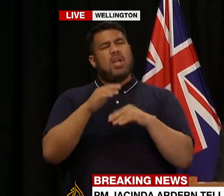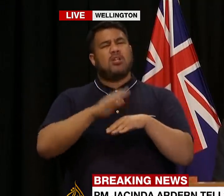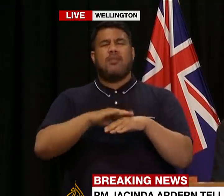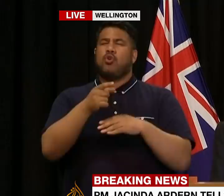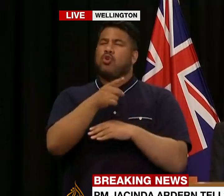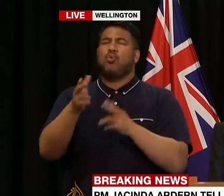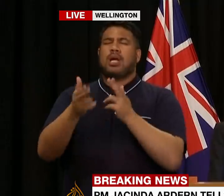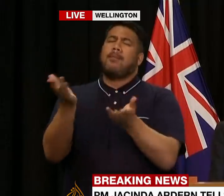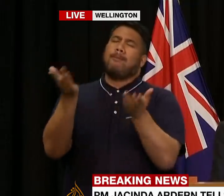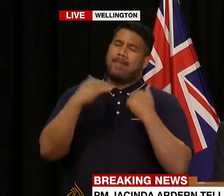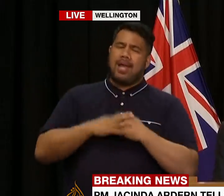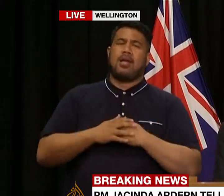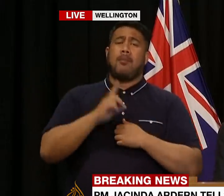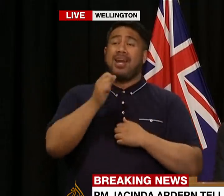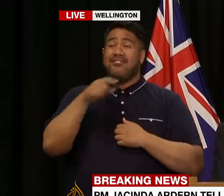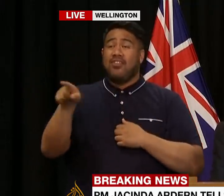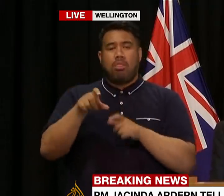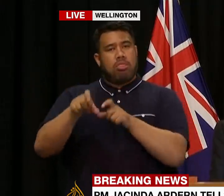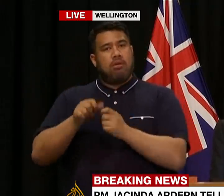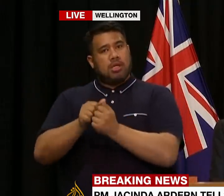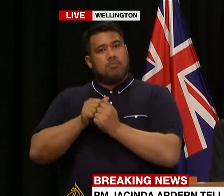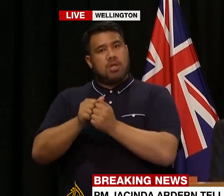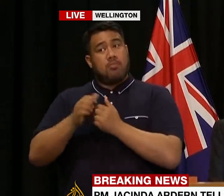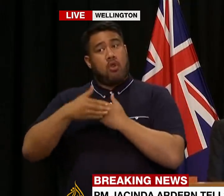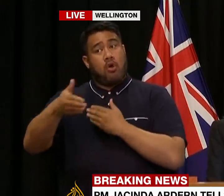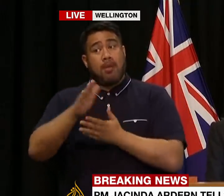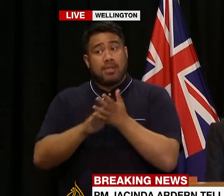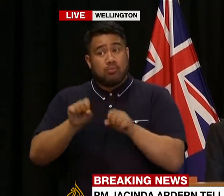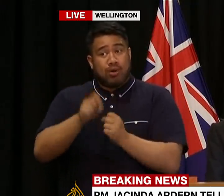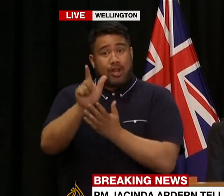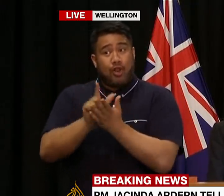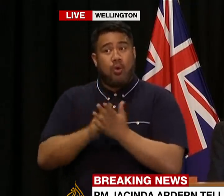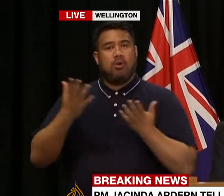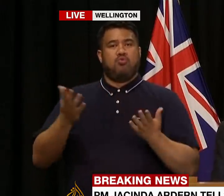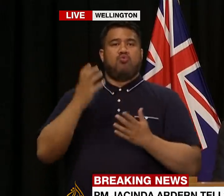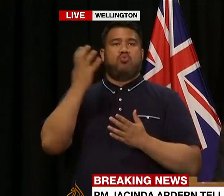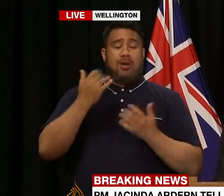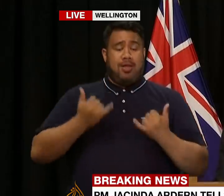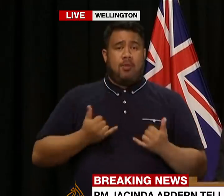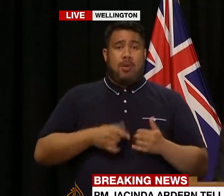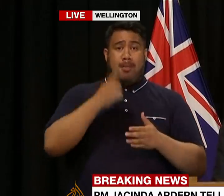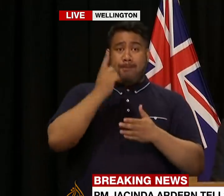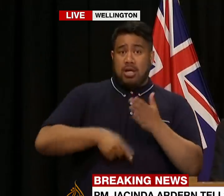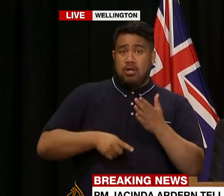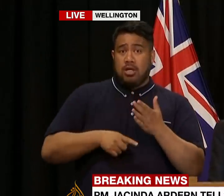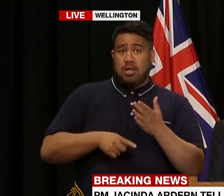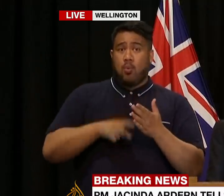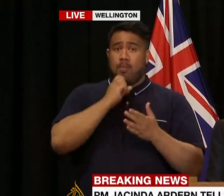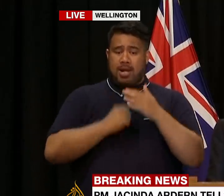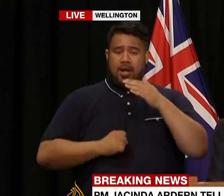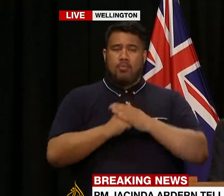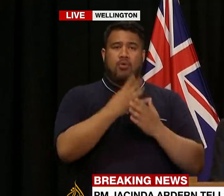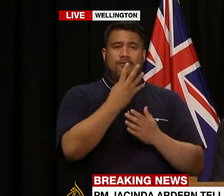to possess these guns will be in contravention of the law. Currently, the penalties for this range from fines of up